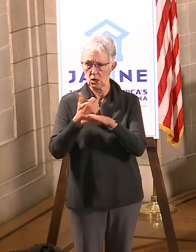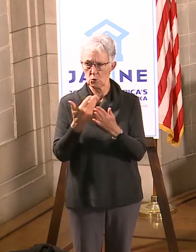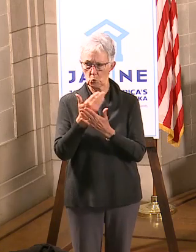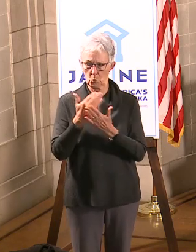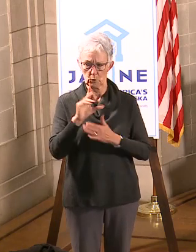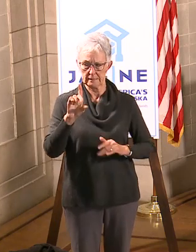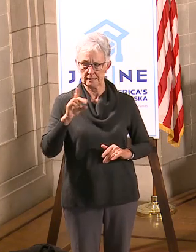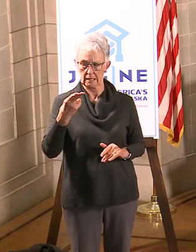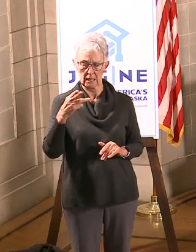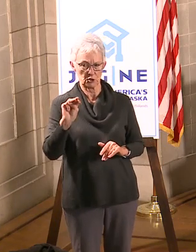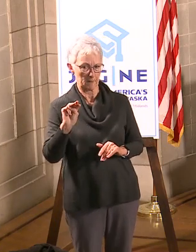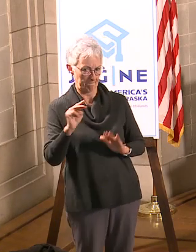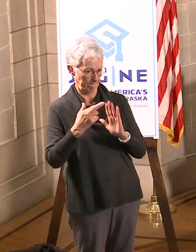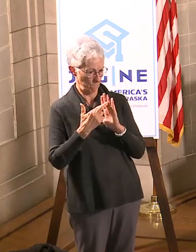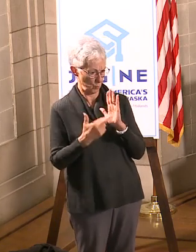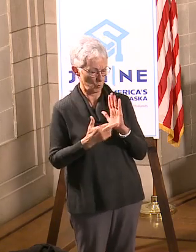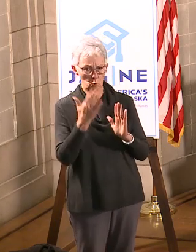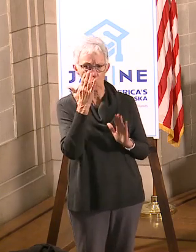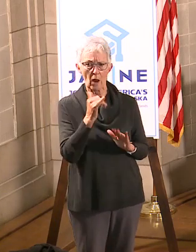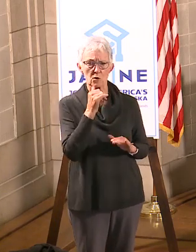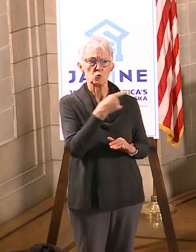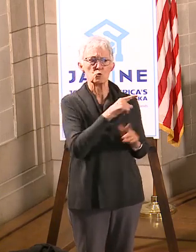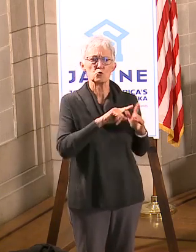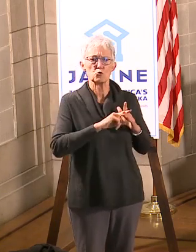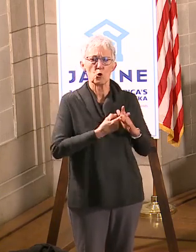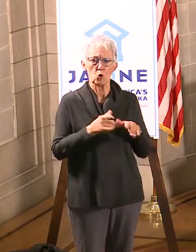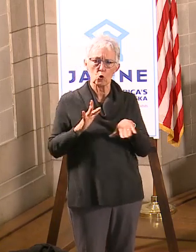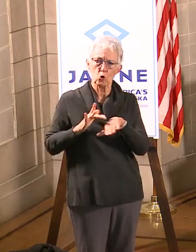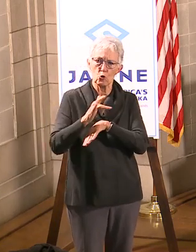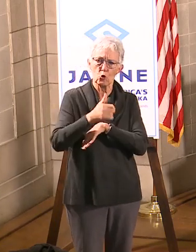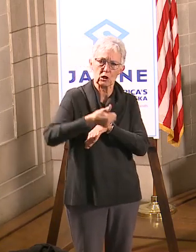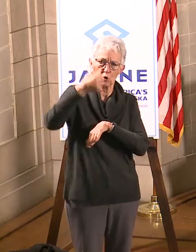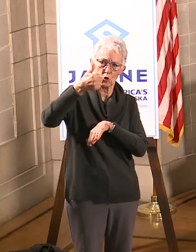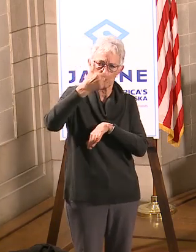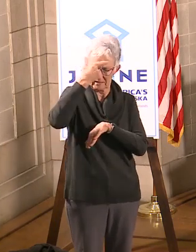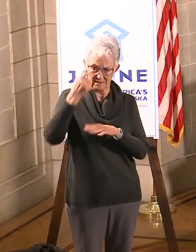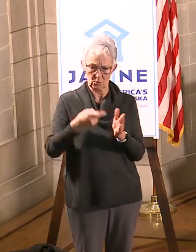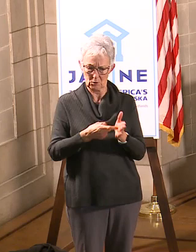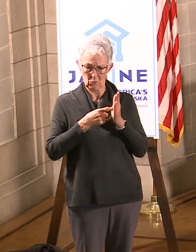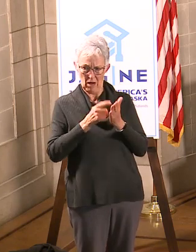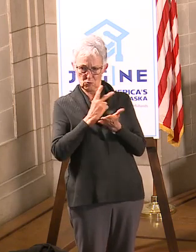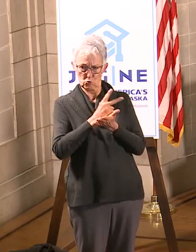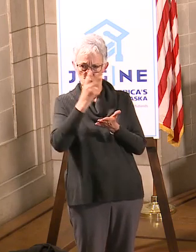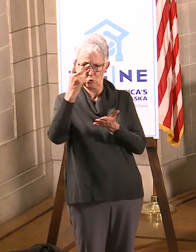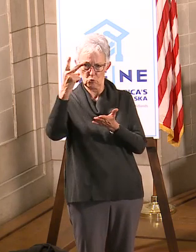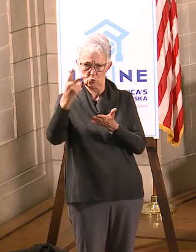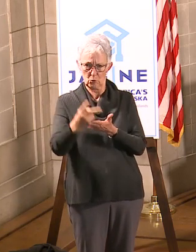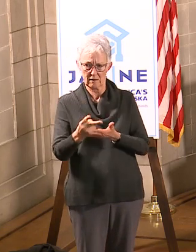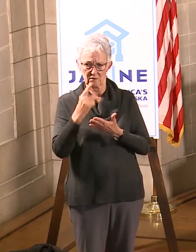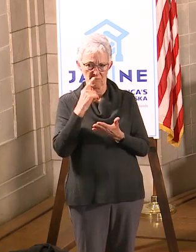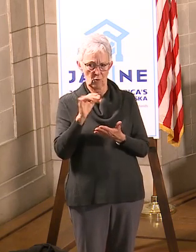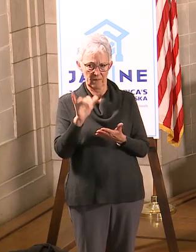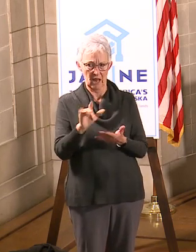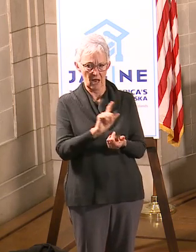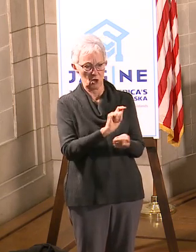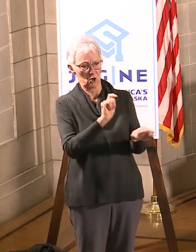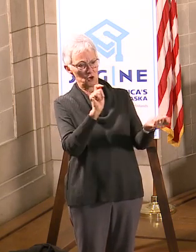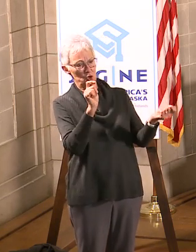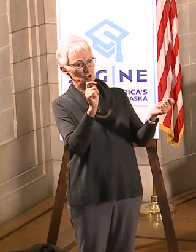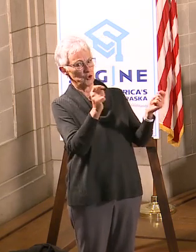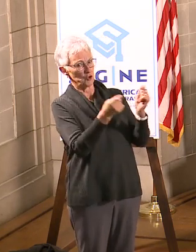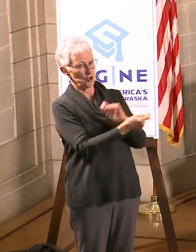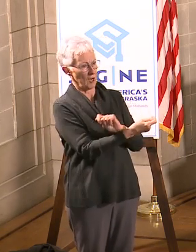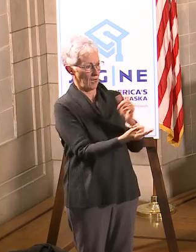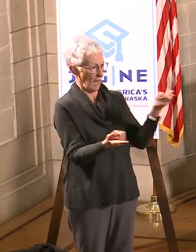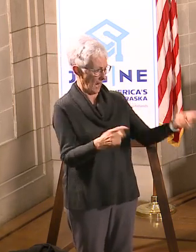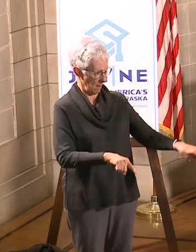you start earlier on some of these things? And again, one of the things we've tried to do is, again, allow Nebraskans to live as normal life as possible, understanding there's lots of